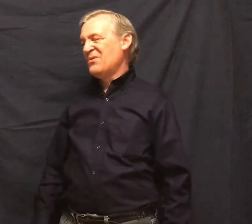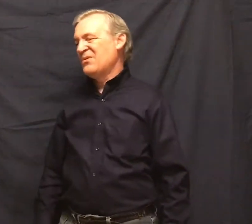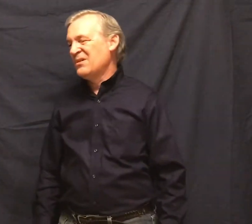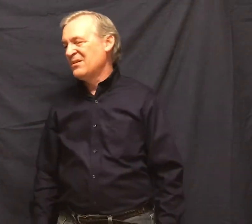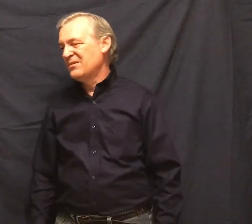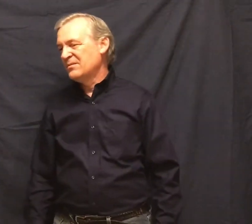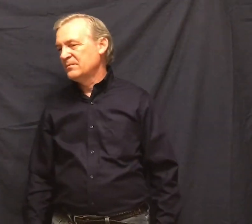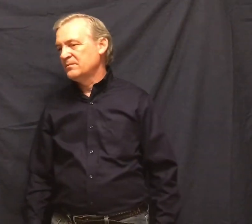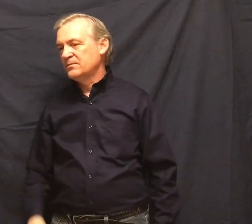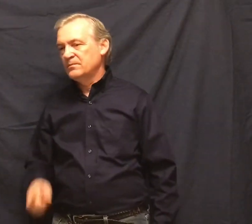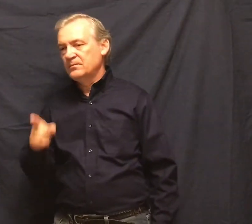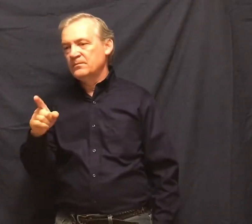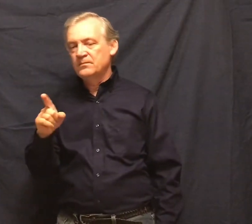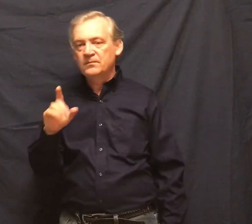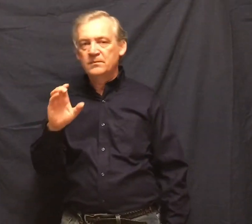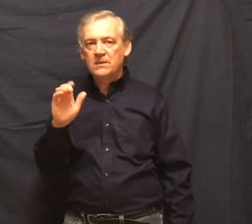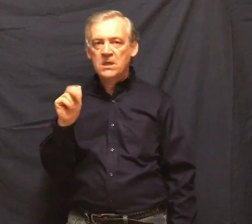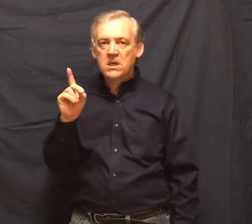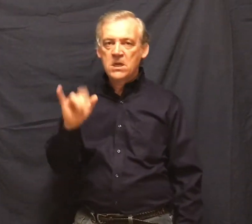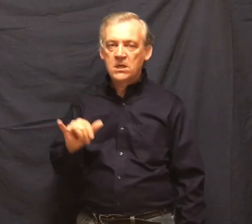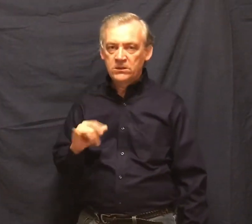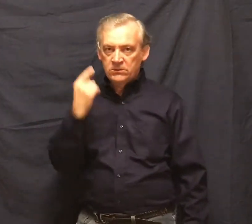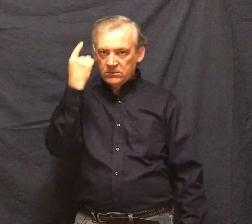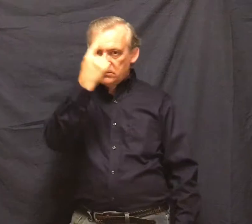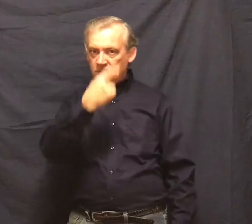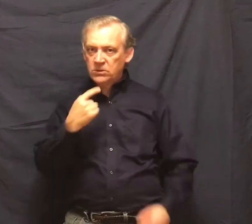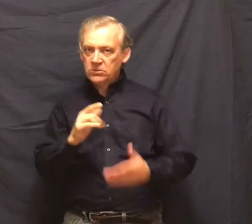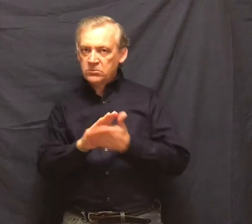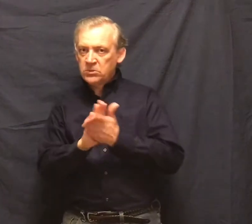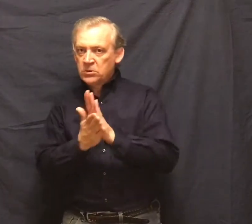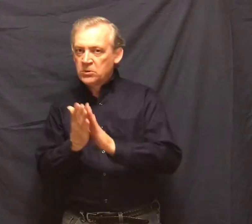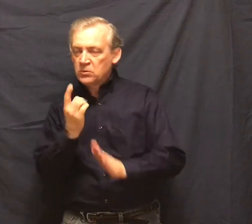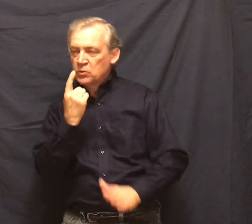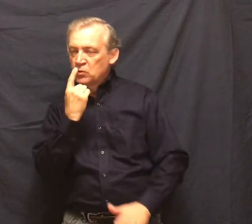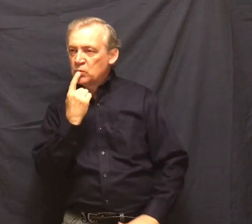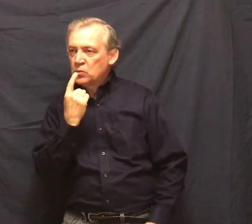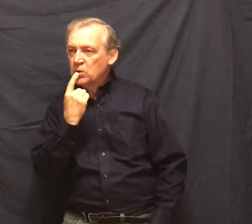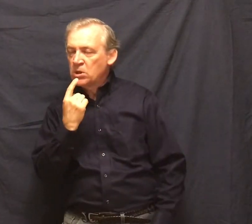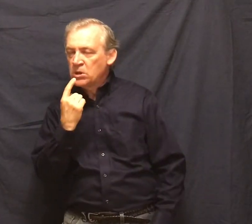Candy's face had grown redder and redder, but before she was done speaking, he had control of himself.